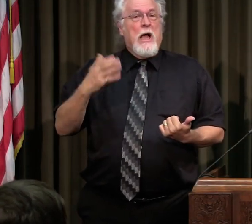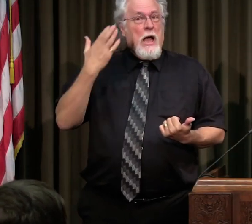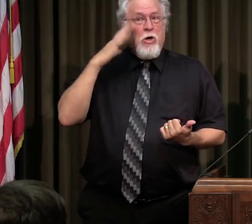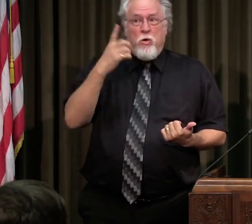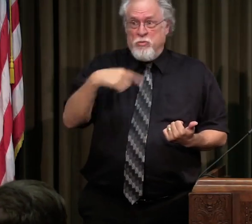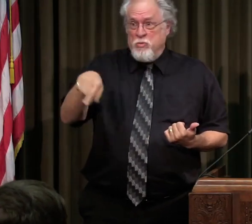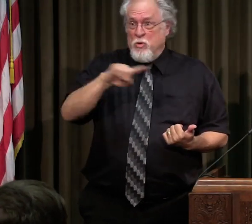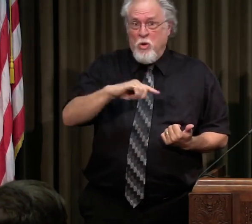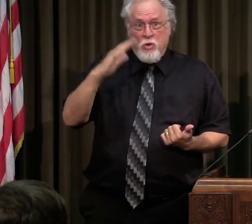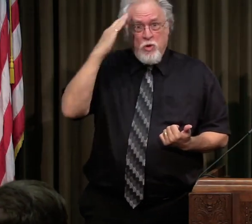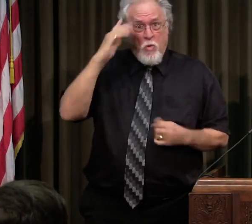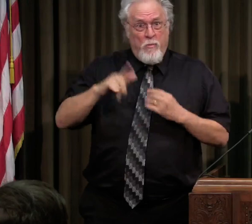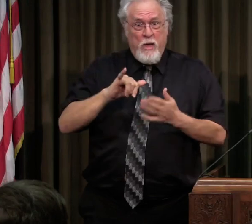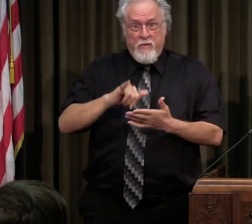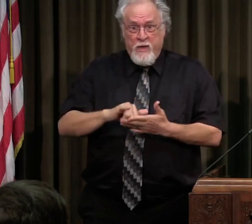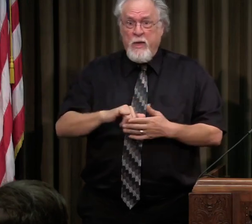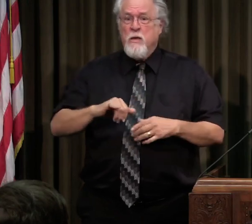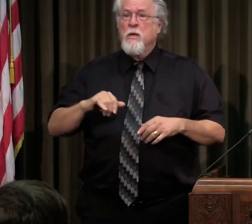was